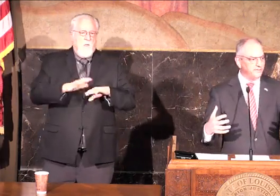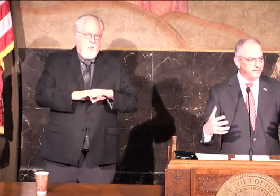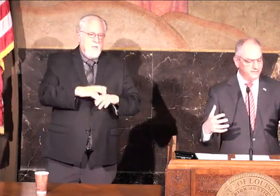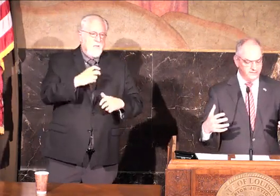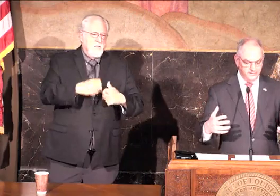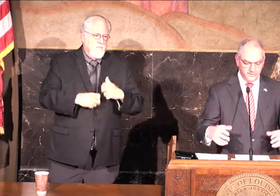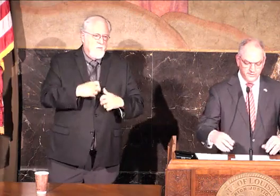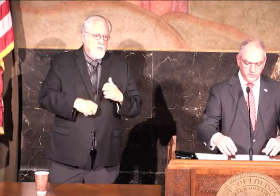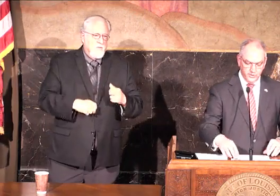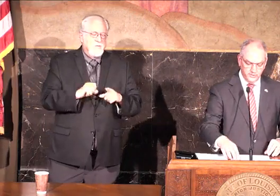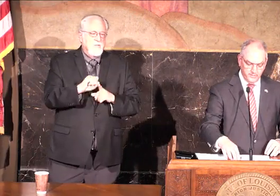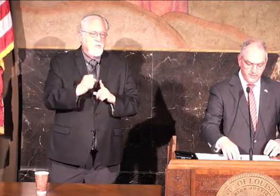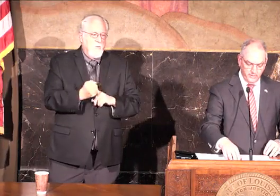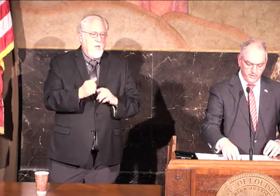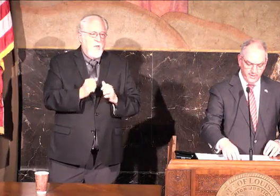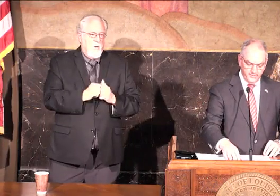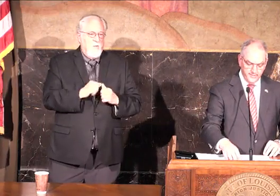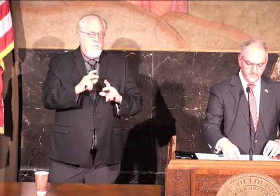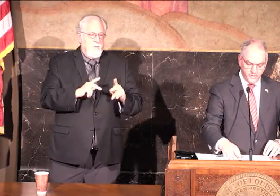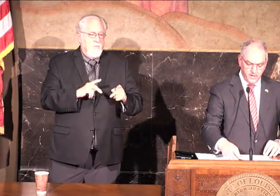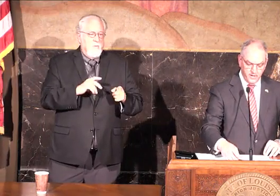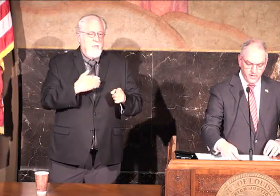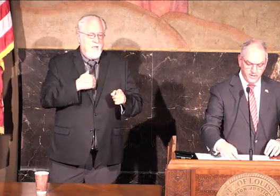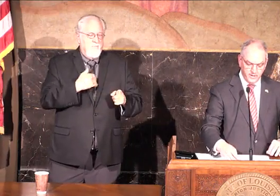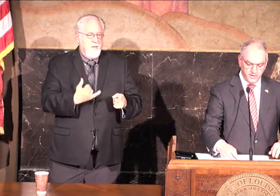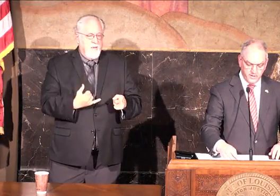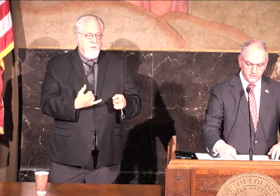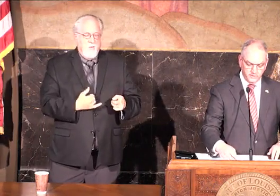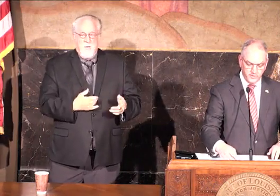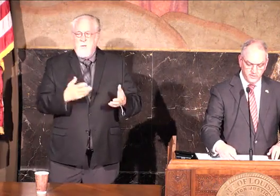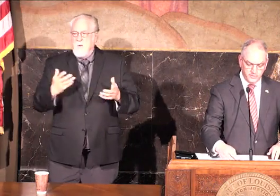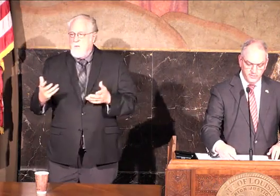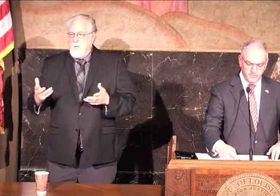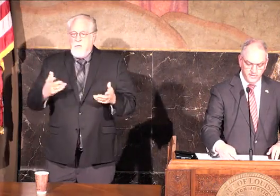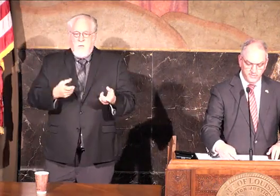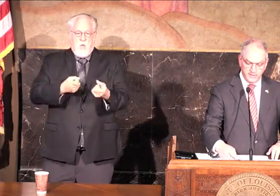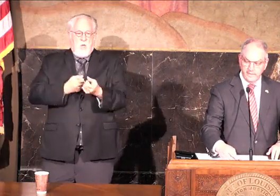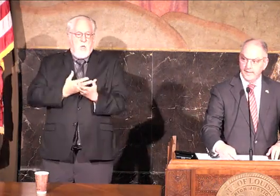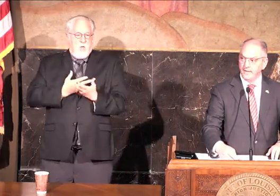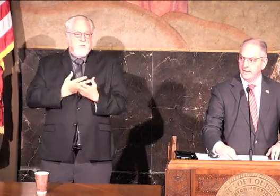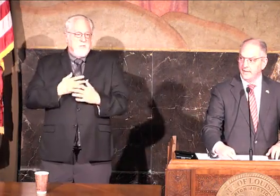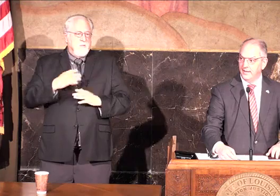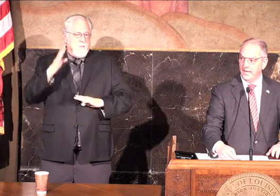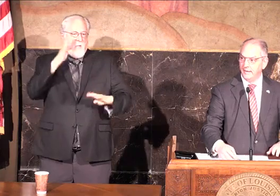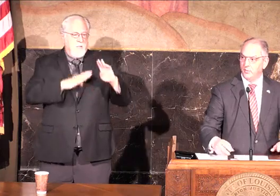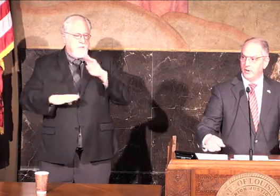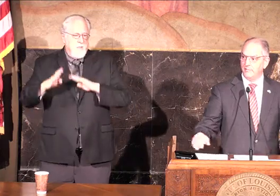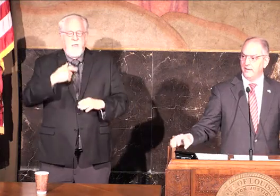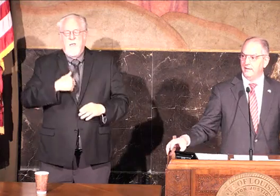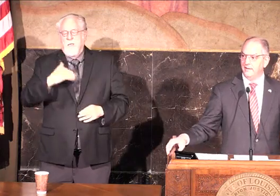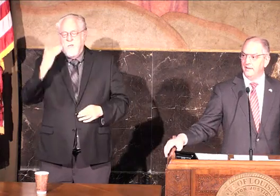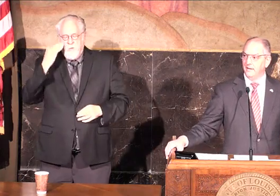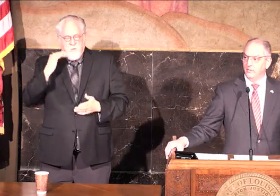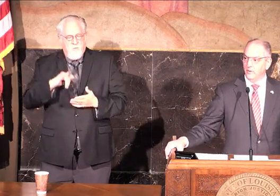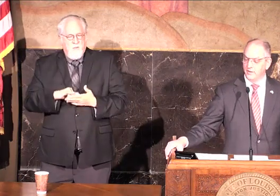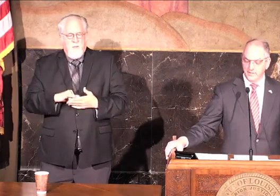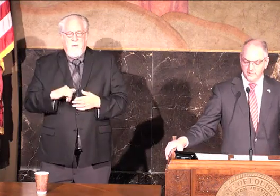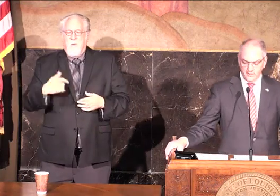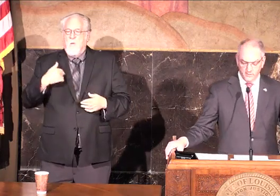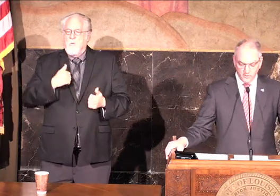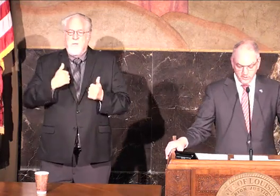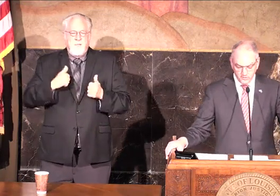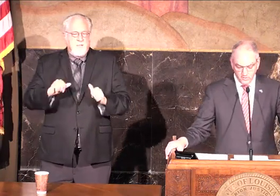difficult situation that people are in causes a tremendous amount of anxiety, and I am aware of that. We're